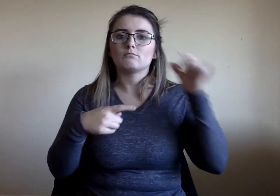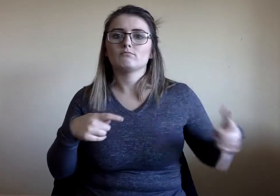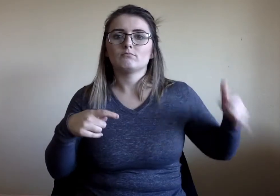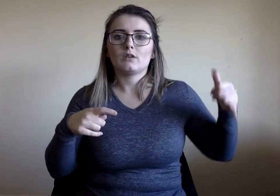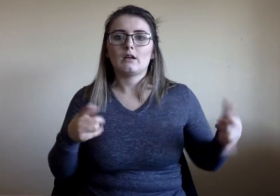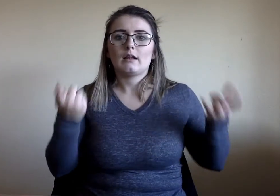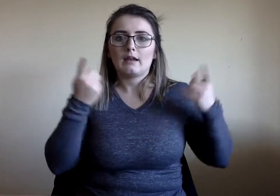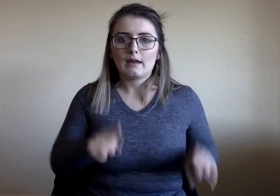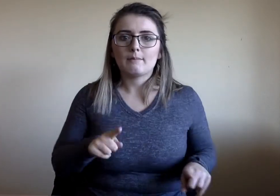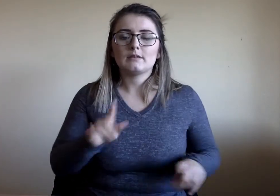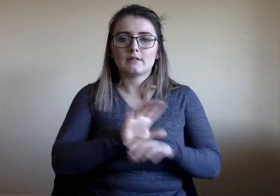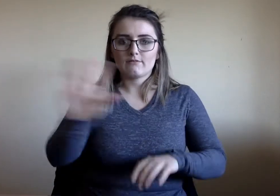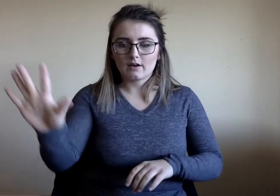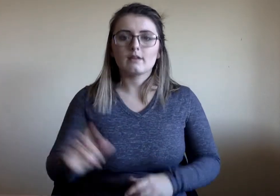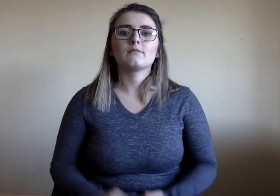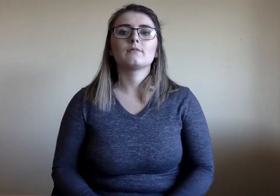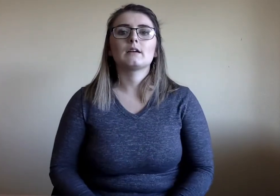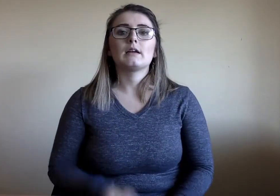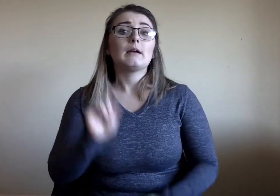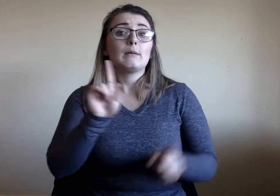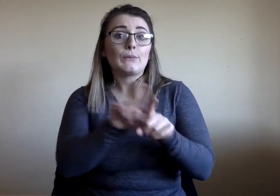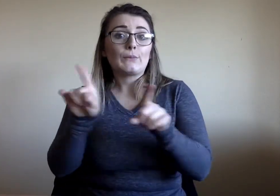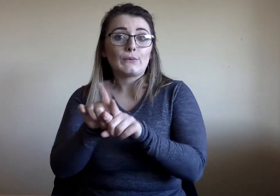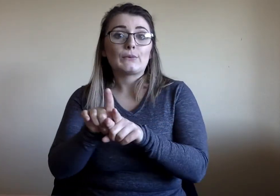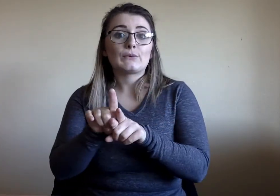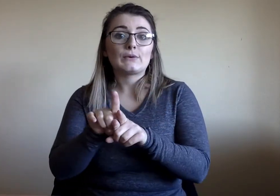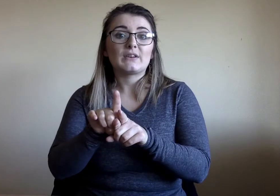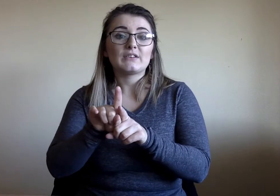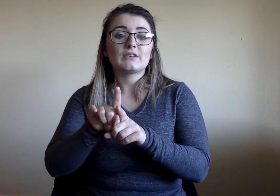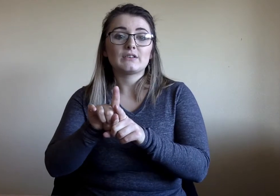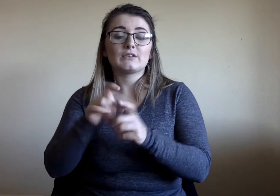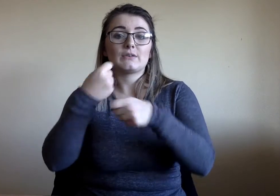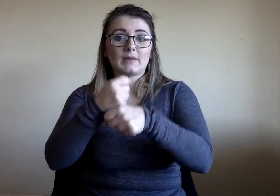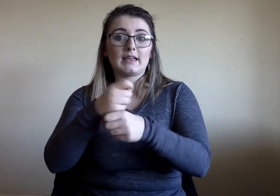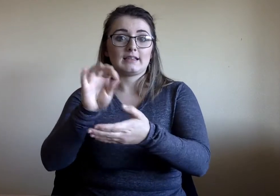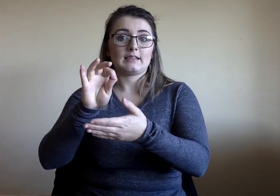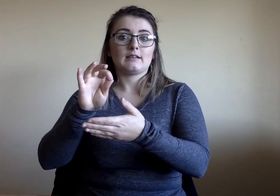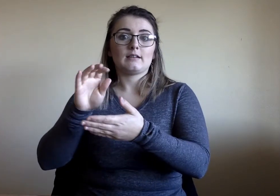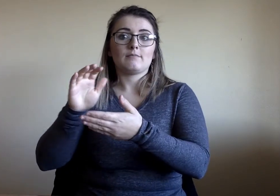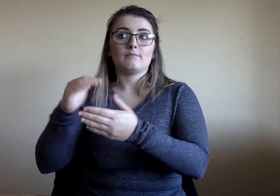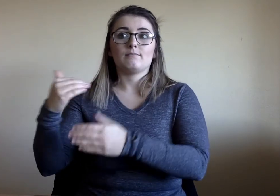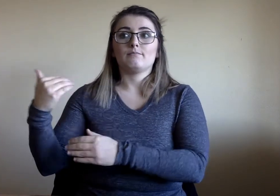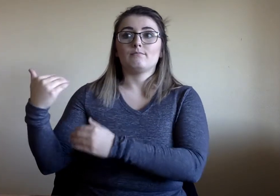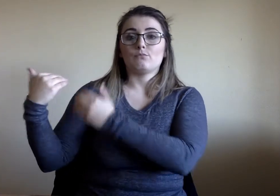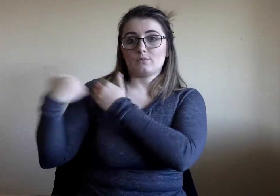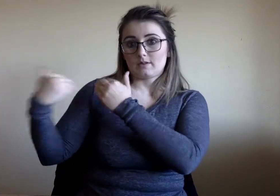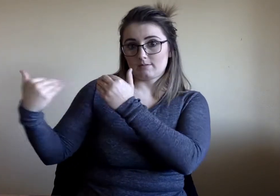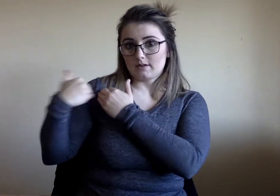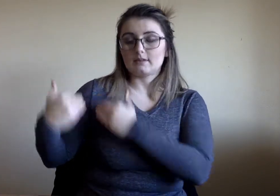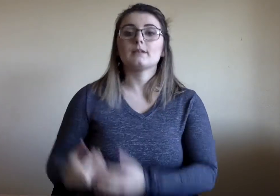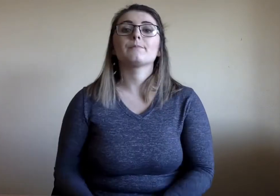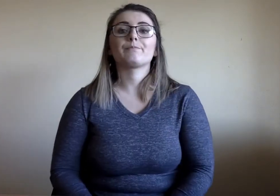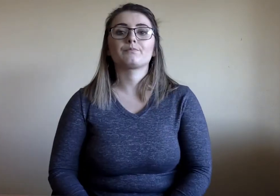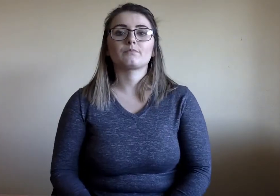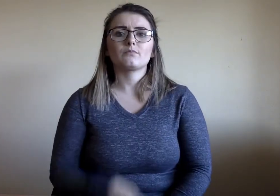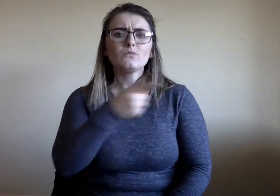a.m., but 2, it also creates accountability. So you don't want to be the kind of person that doesn't follow through on their word.